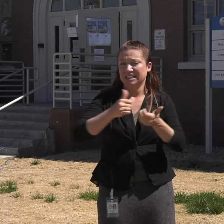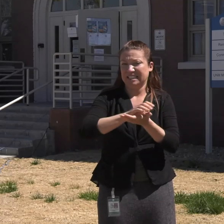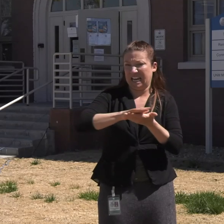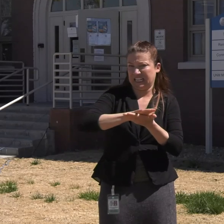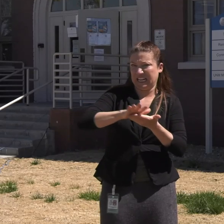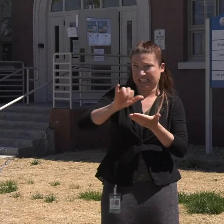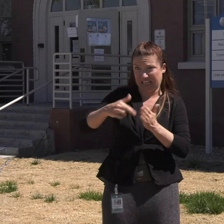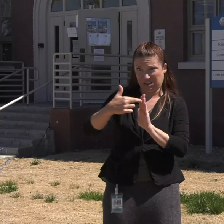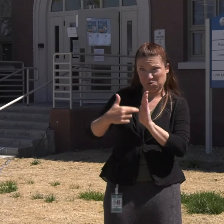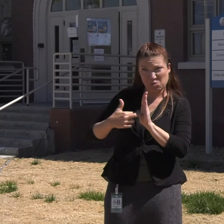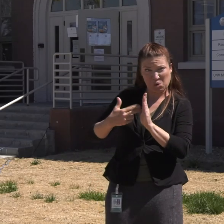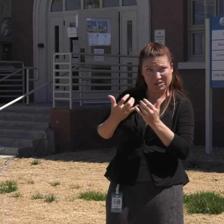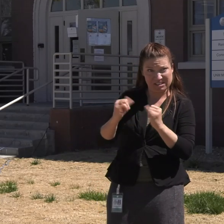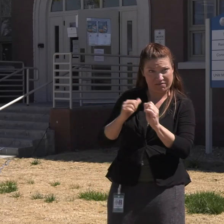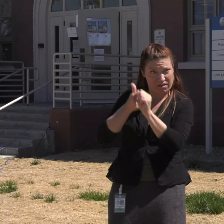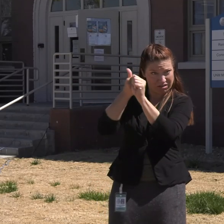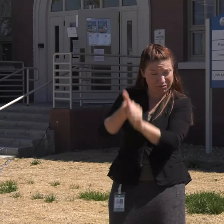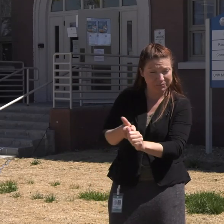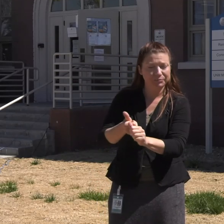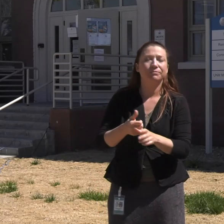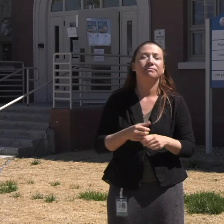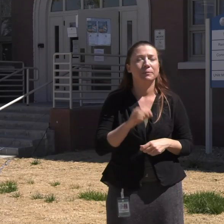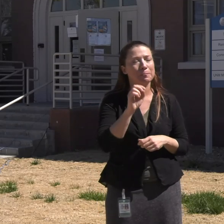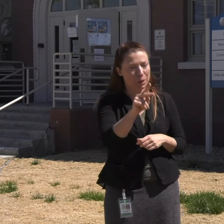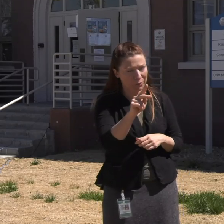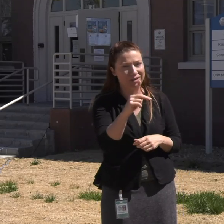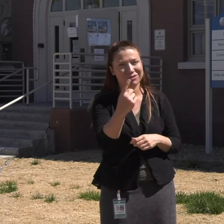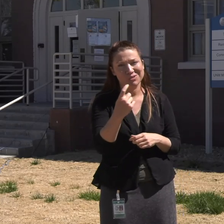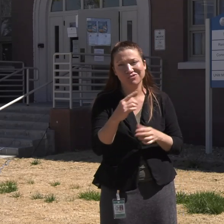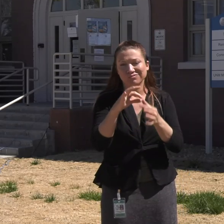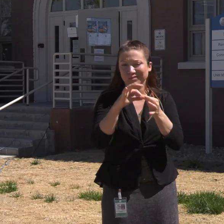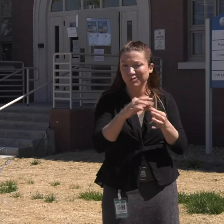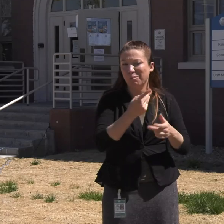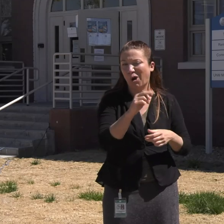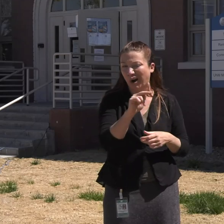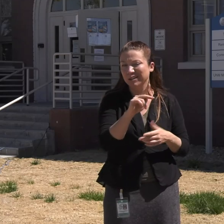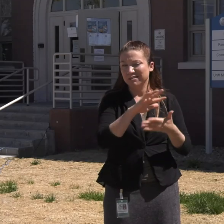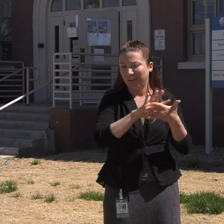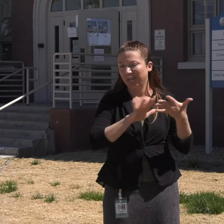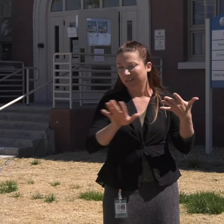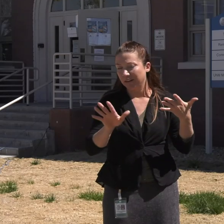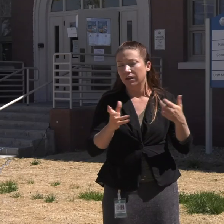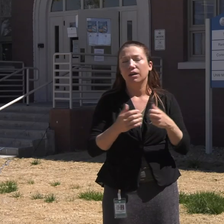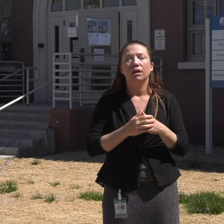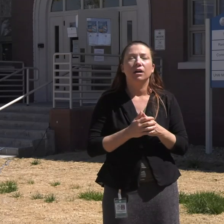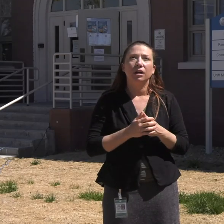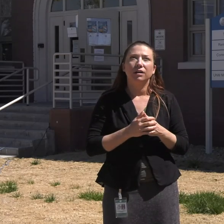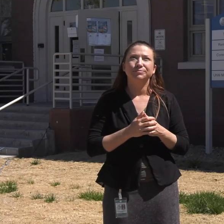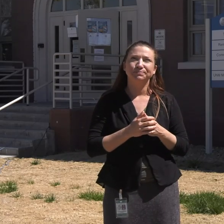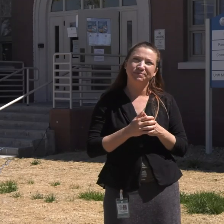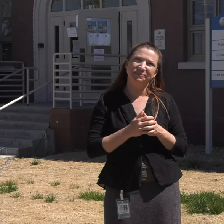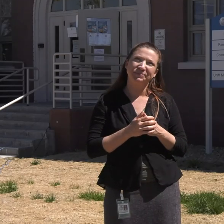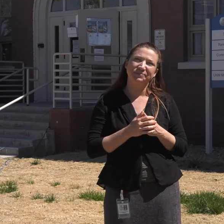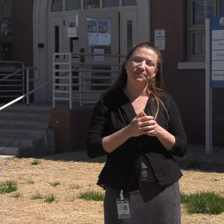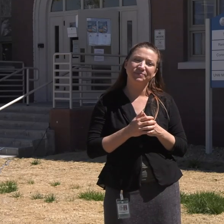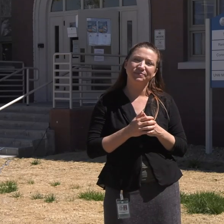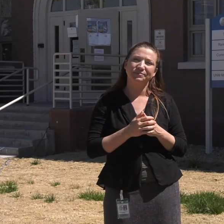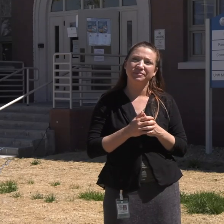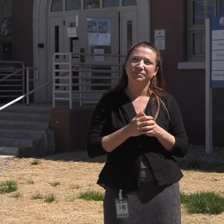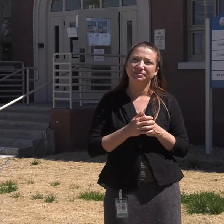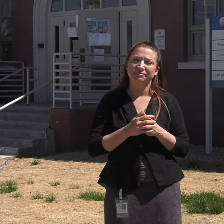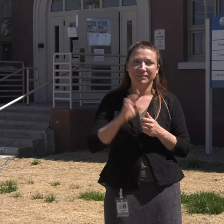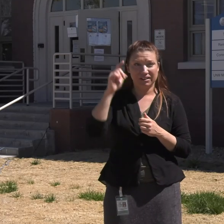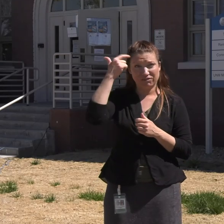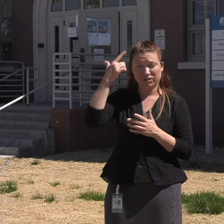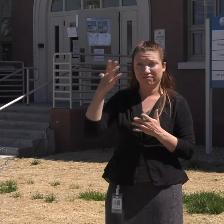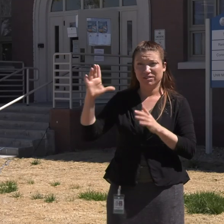So the way there's a question about kind of parks and so forth. One is that the state has asked everyone